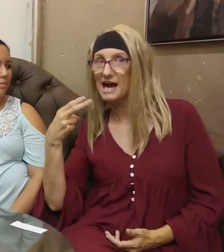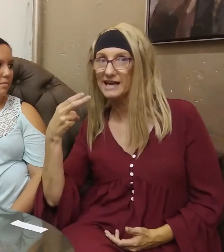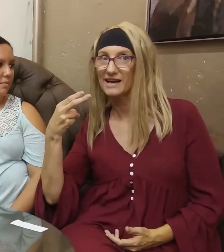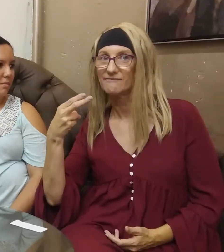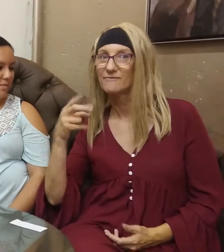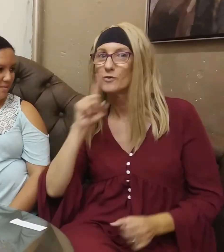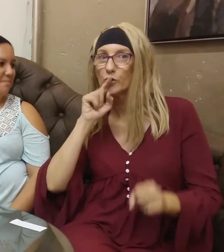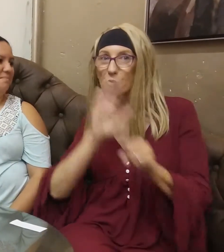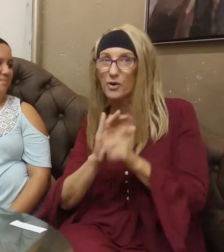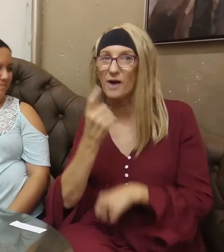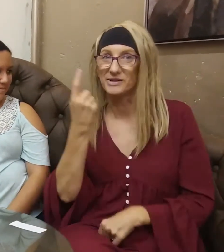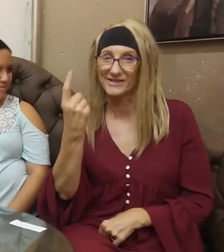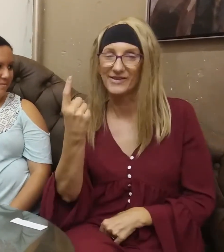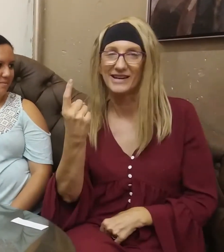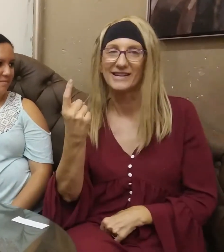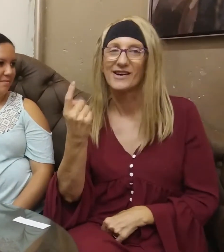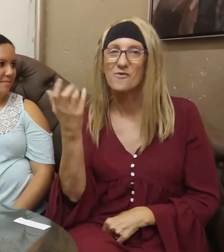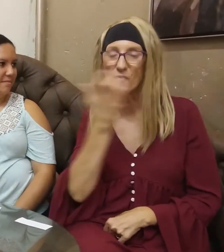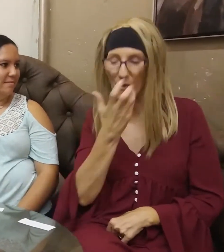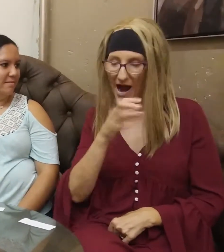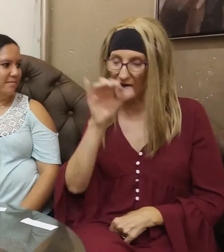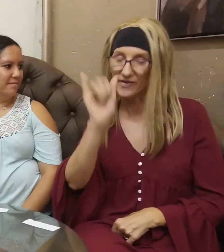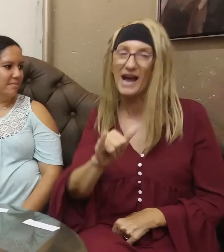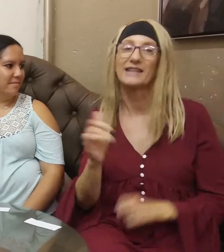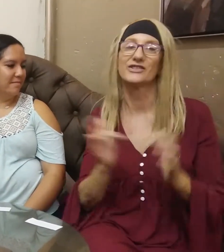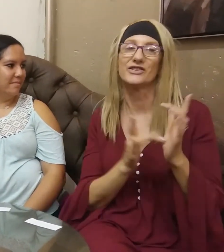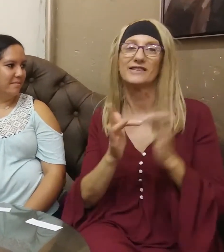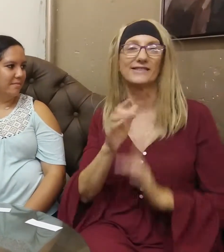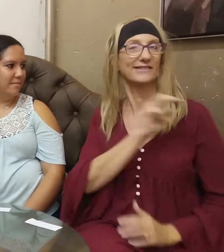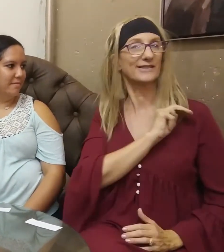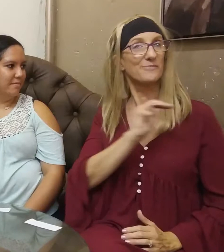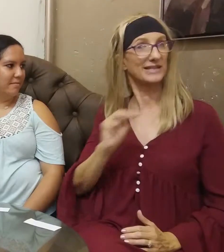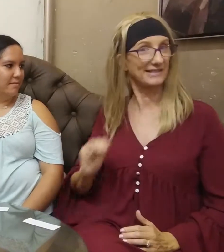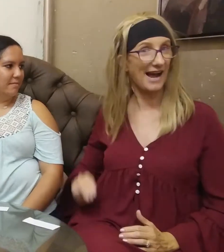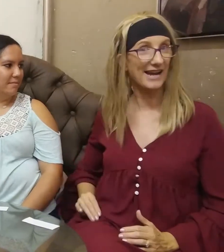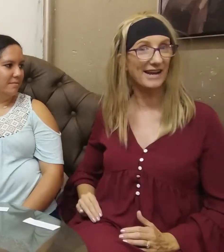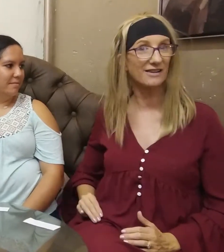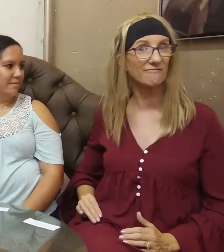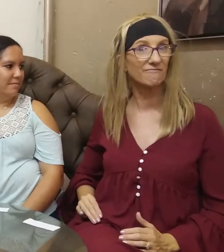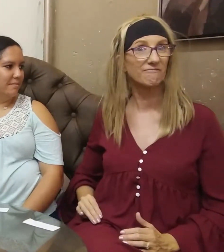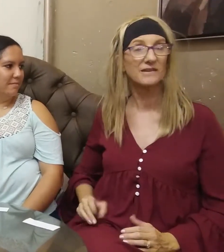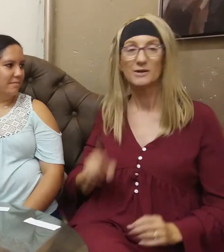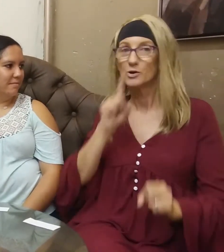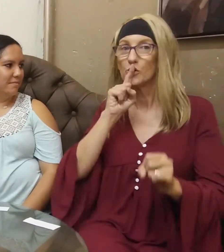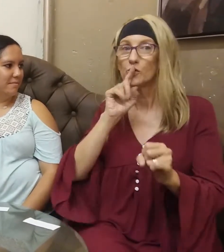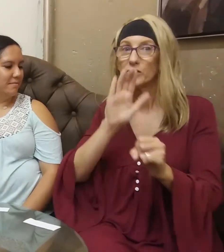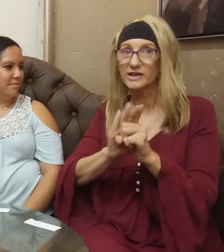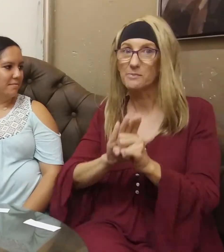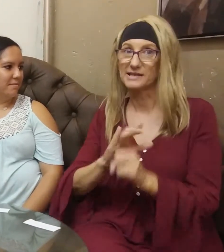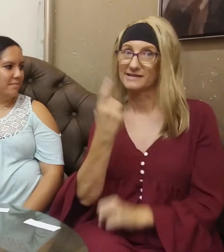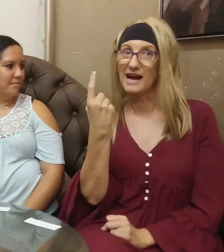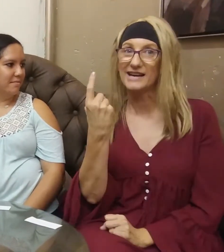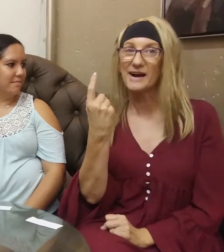Messiah, the promised one. Wow, that's Jesus. The Messiah, the Messiah.